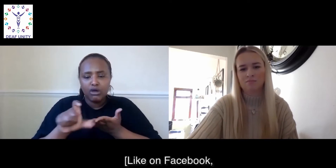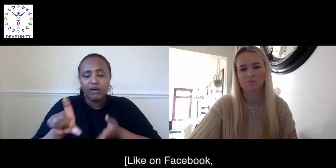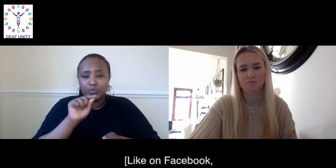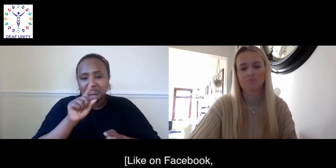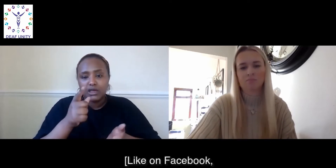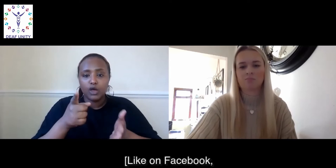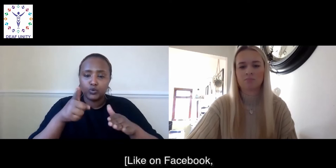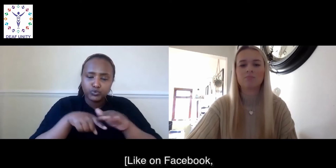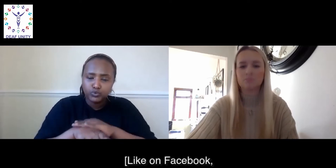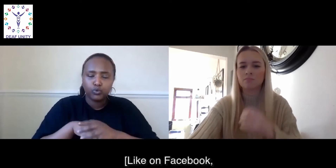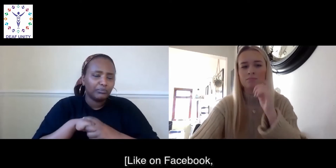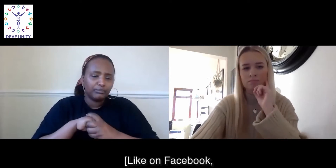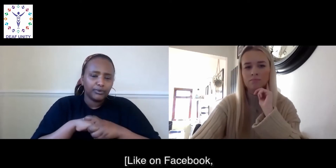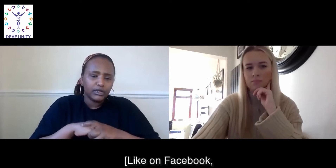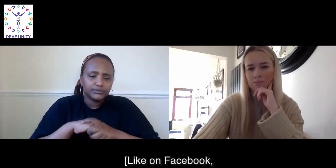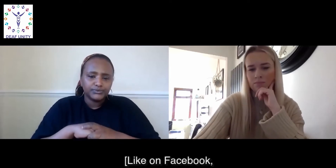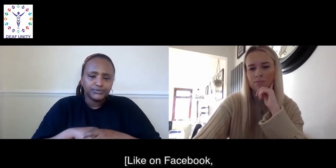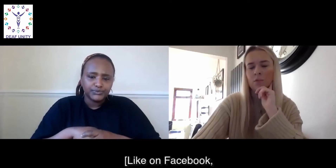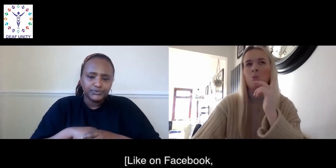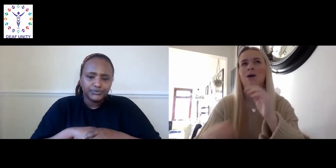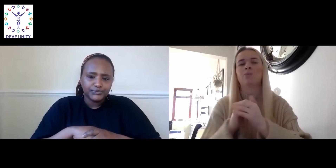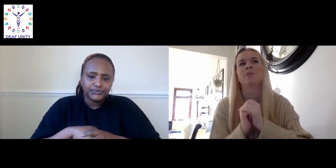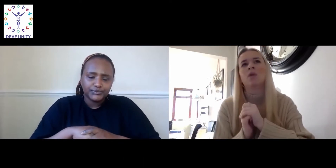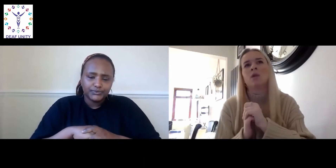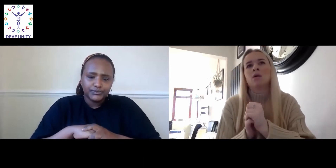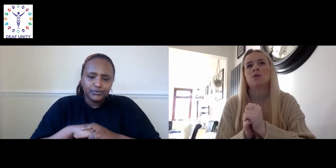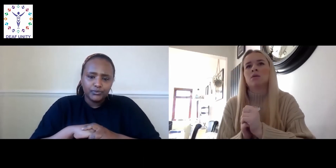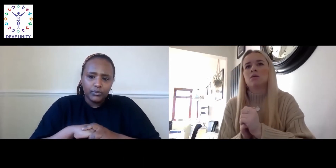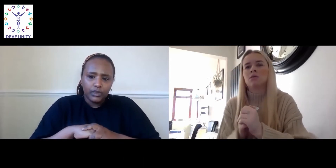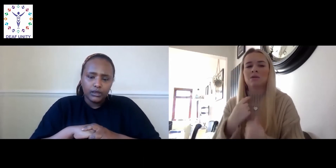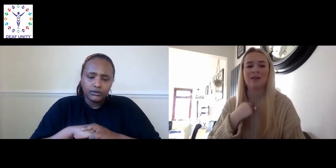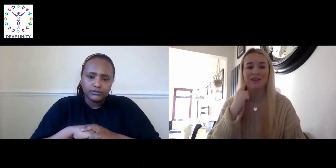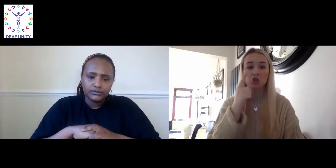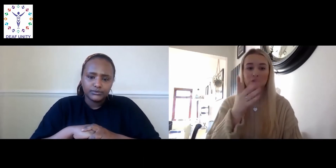on Facebook, Instagram, Twitter, YouTube.